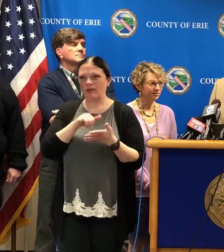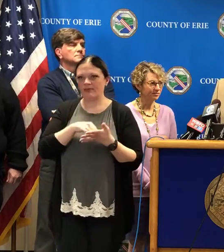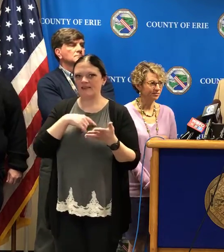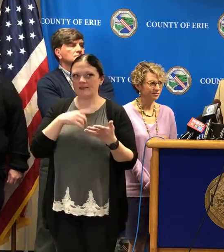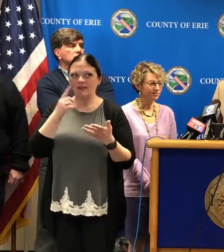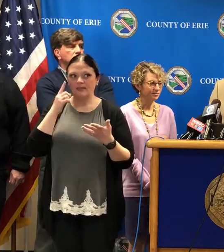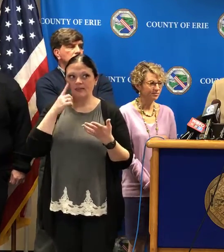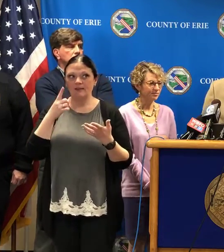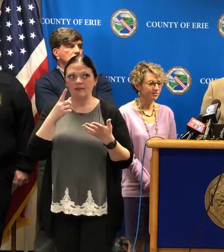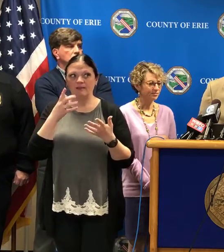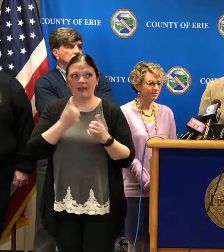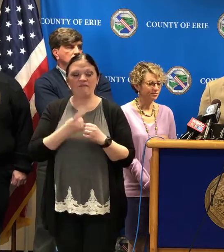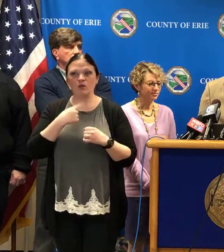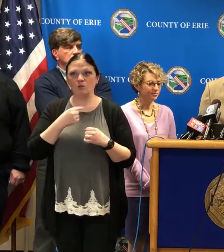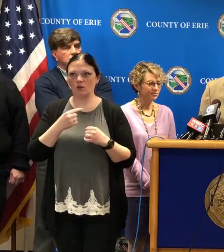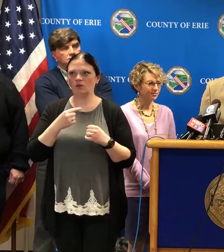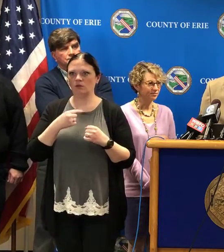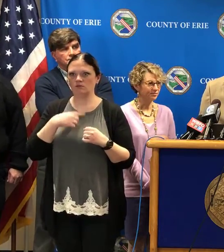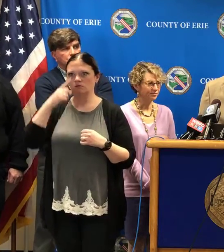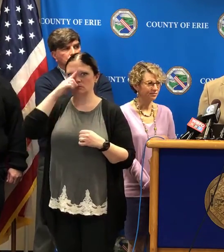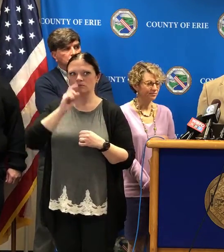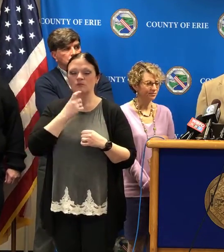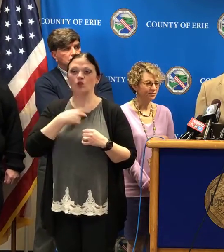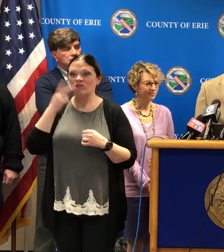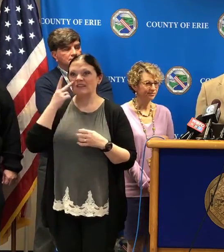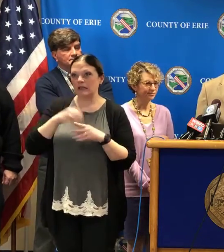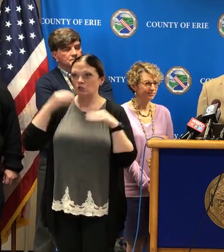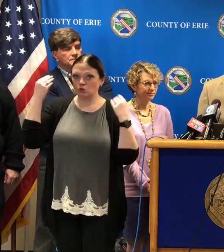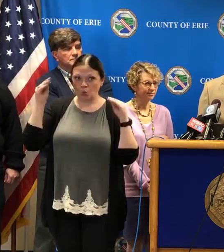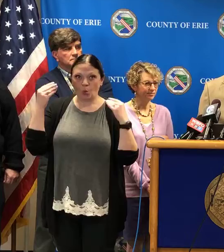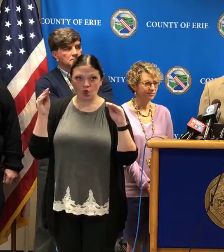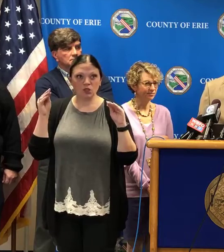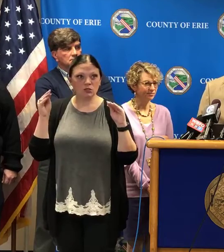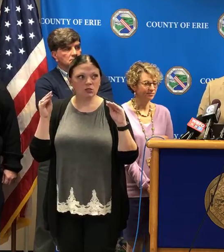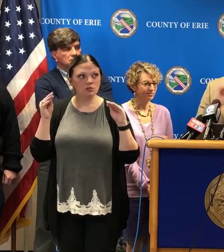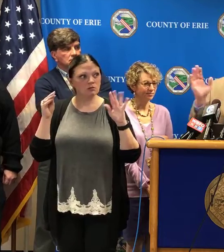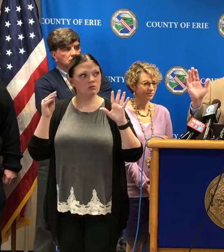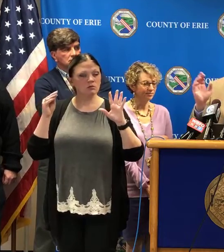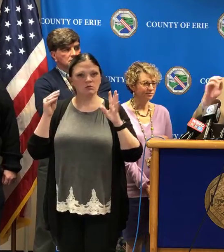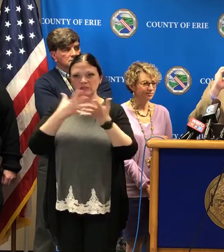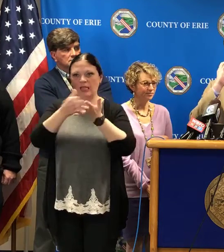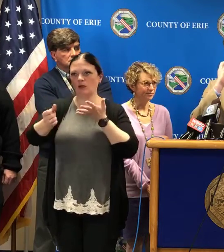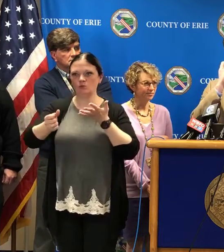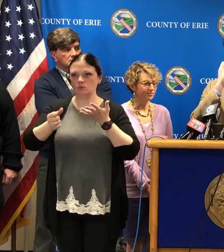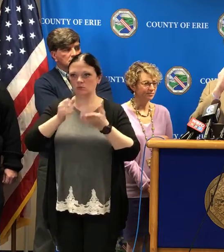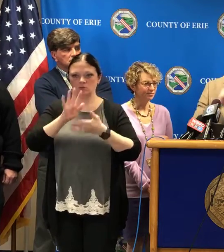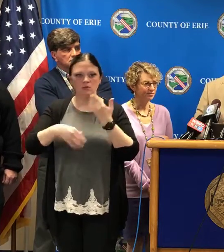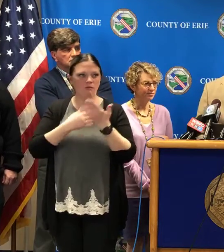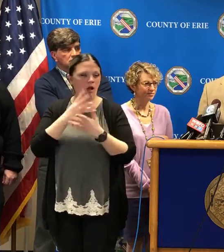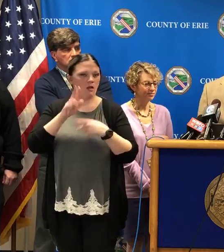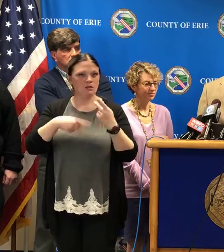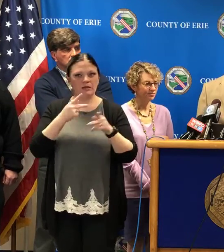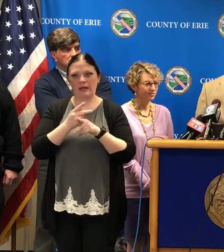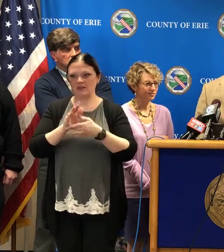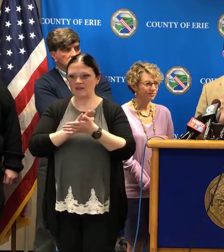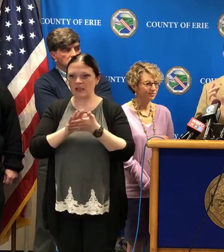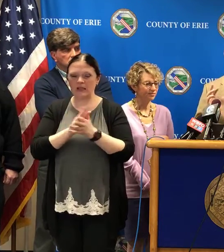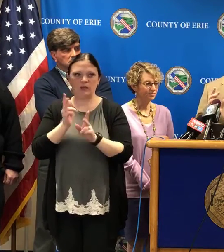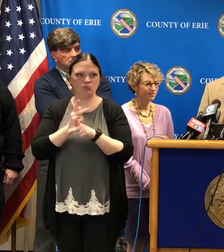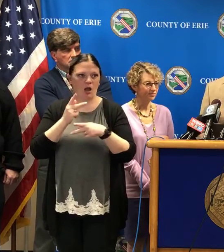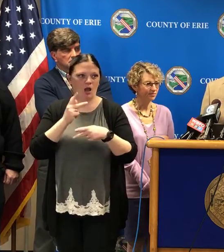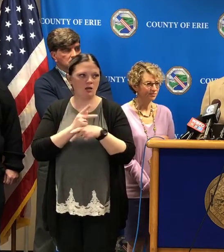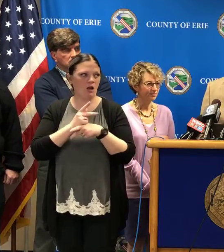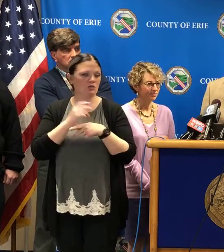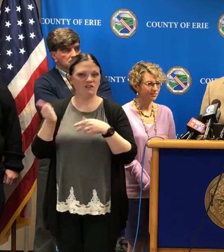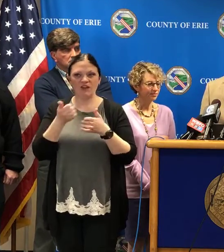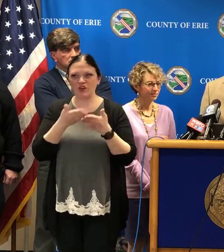everyone's taking this seriously by what you see in stores, which is a sellout of all types of disinfectants, a sellout of